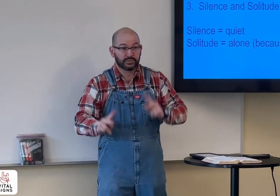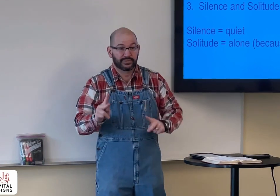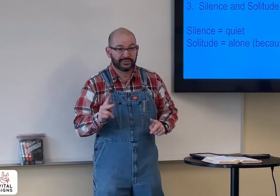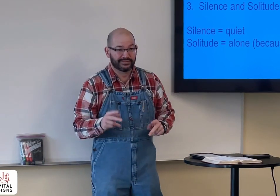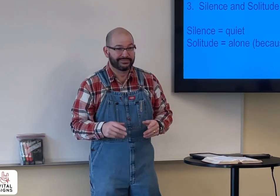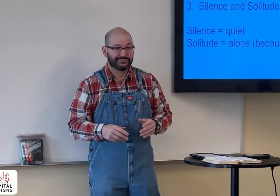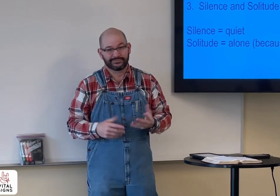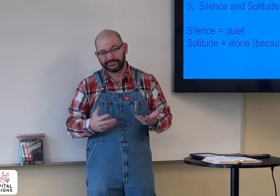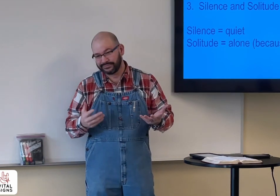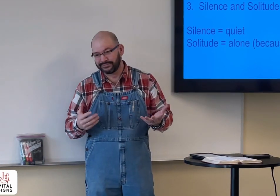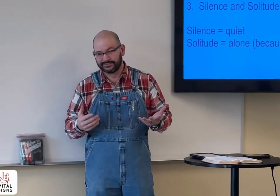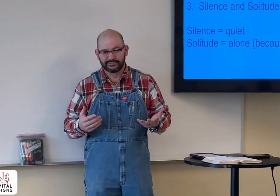Some people,